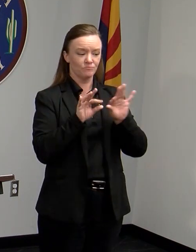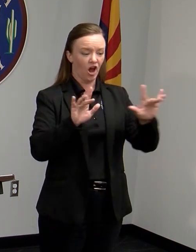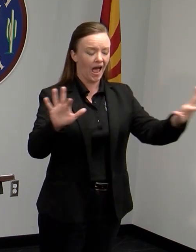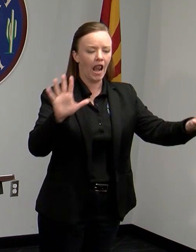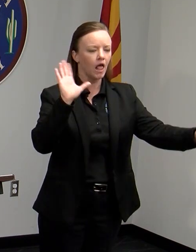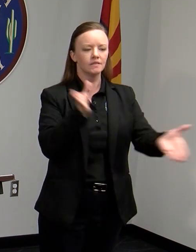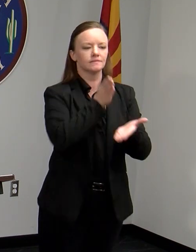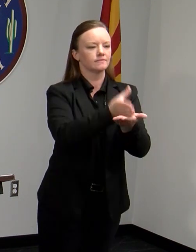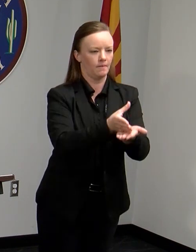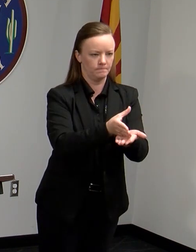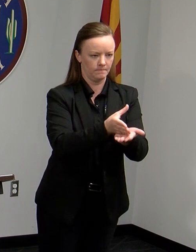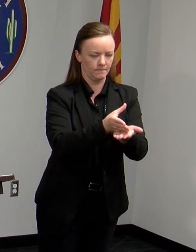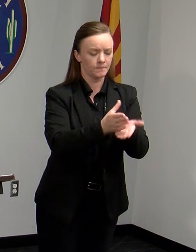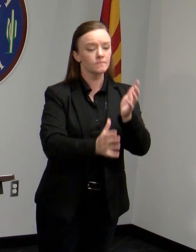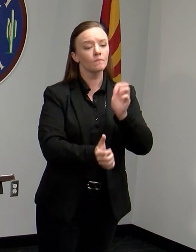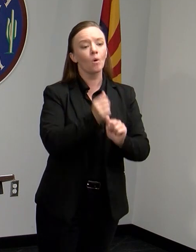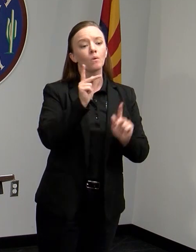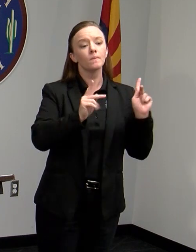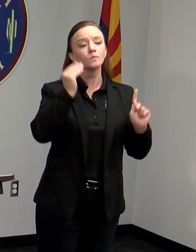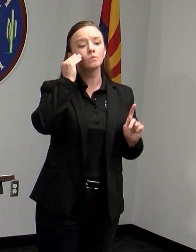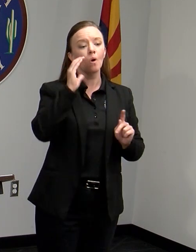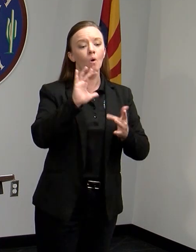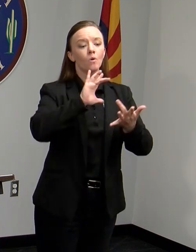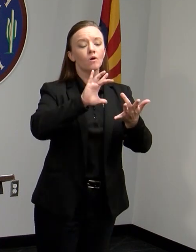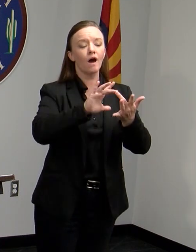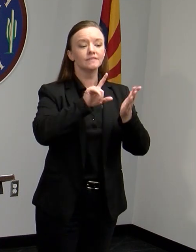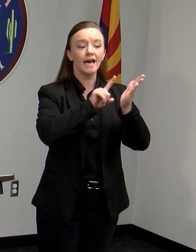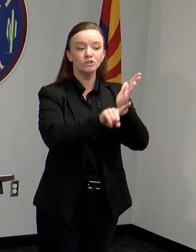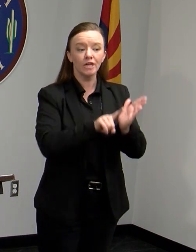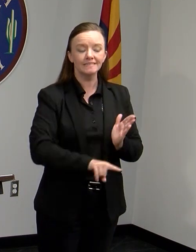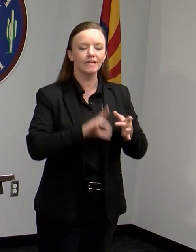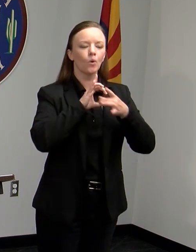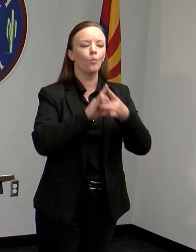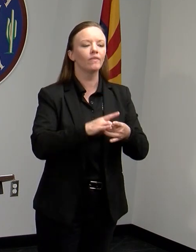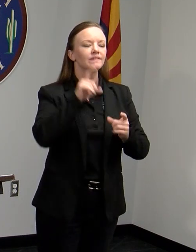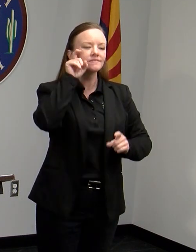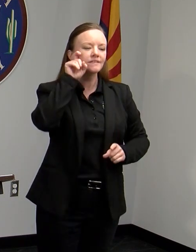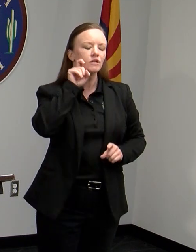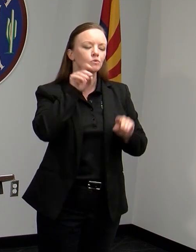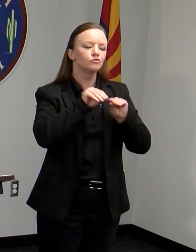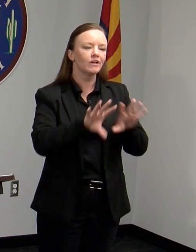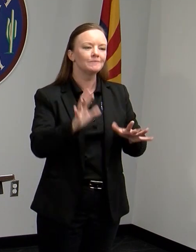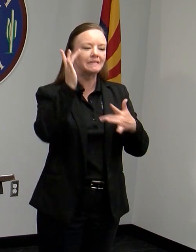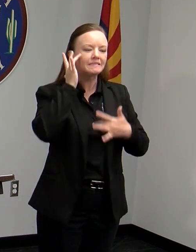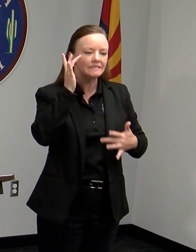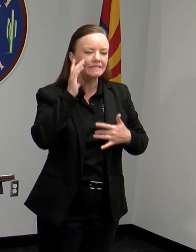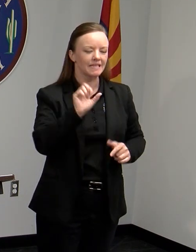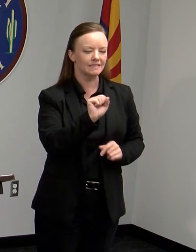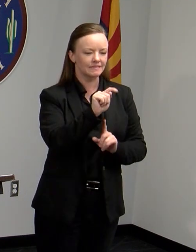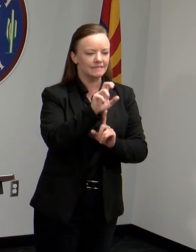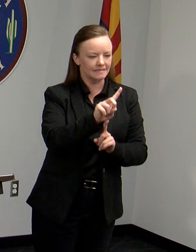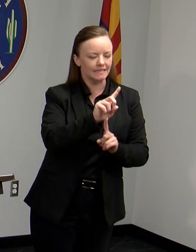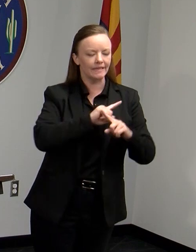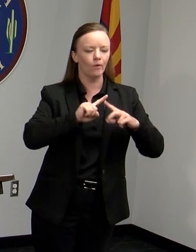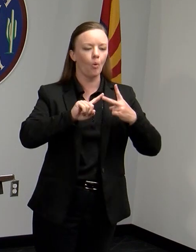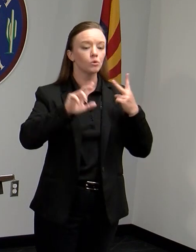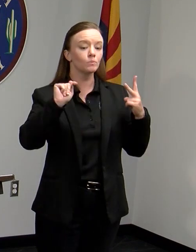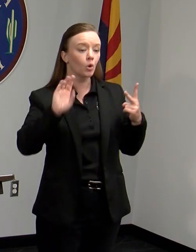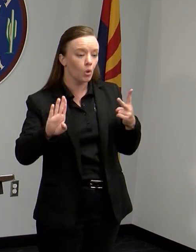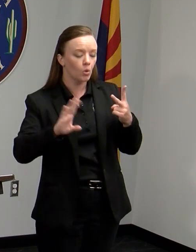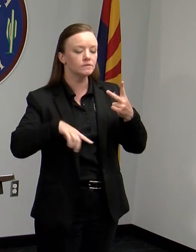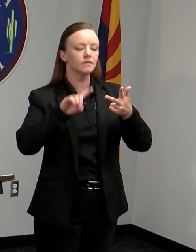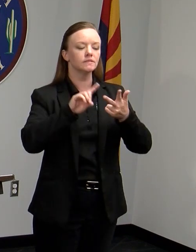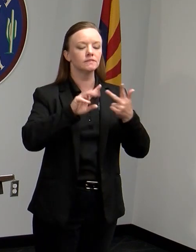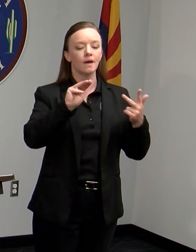people are most familiar with contact tracing in the setting of sexually transmitted diseases or tuberculosis or even